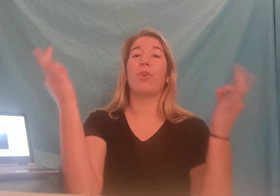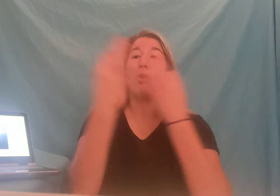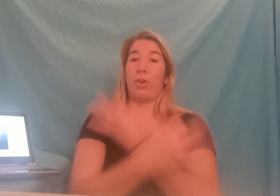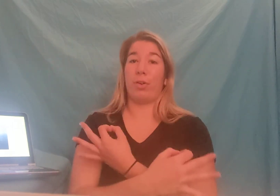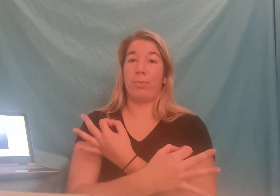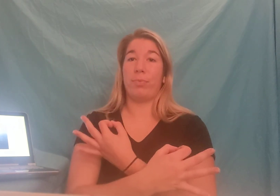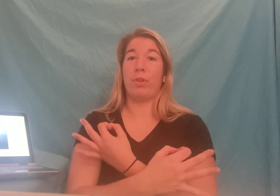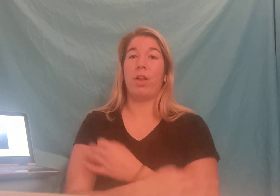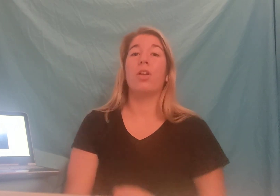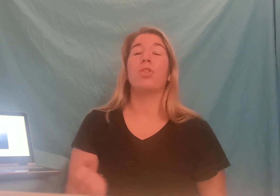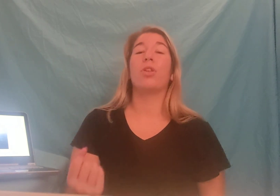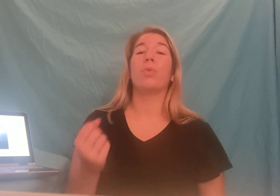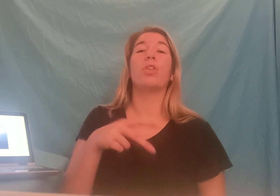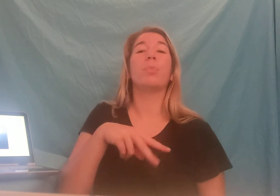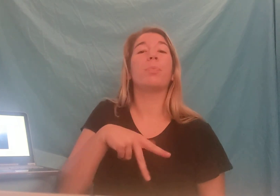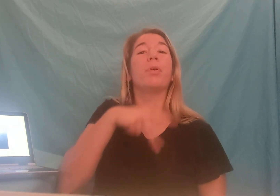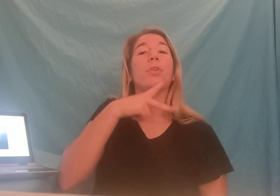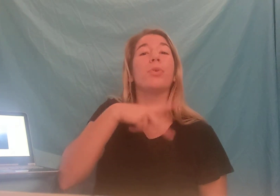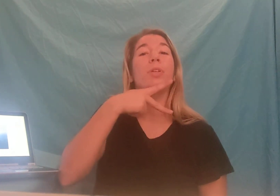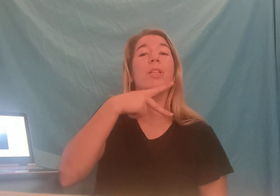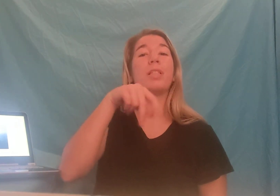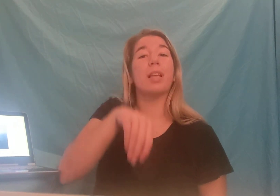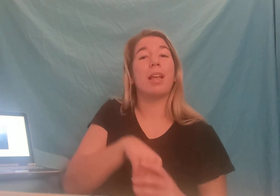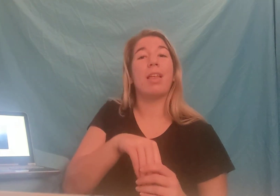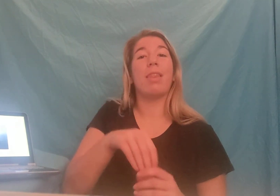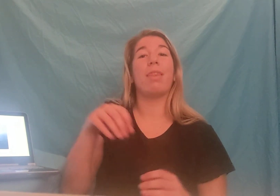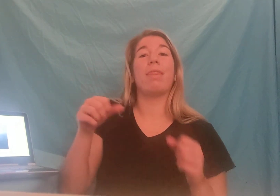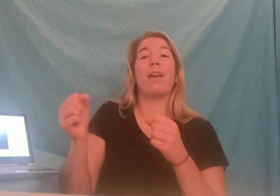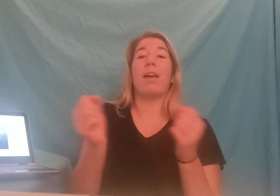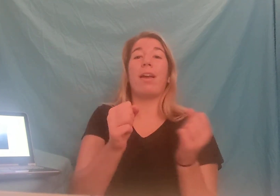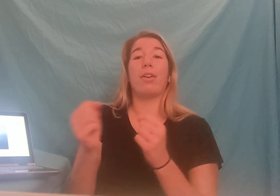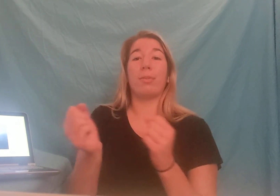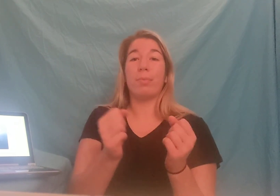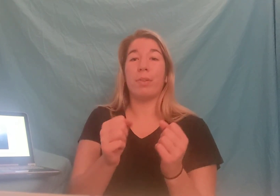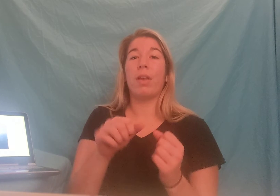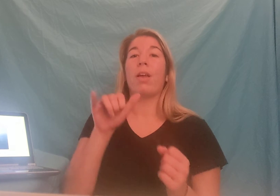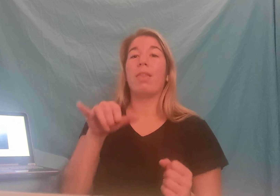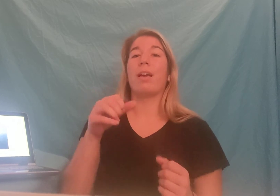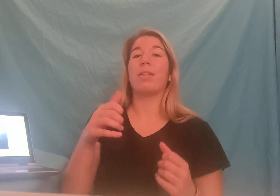fog. So that's when there's pollutants in the air. That's